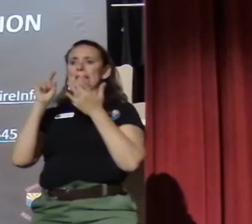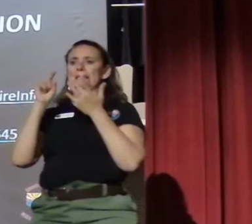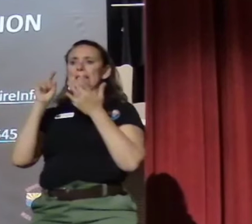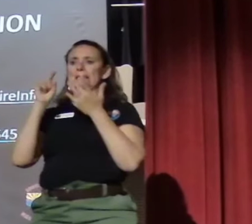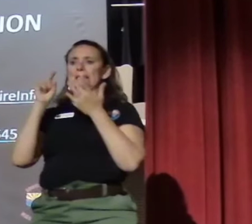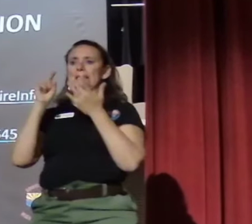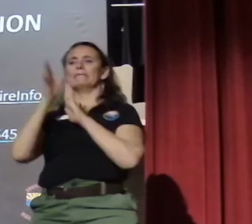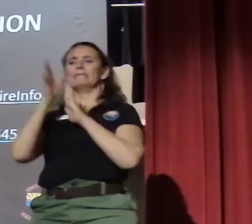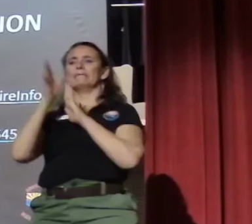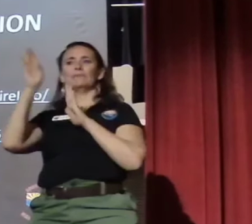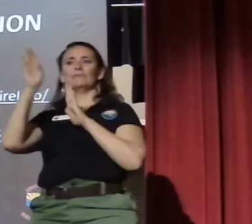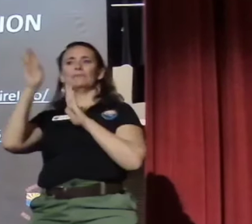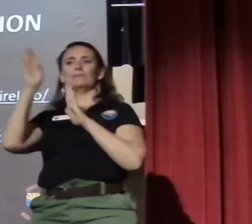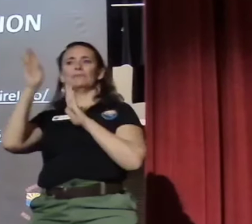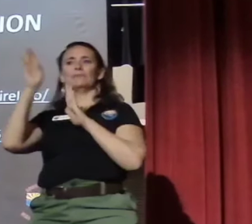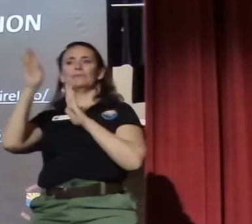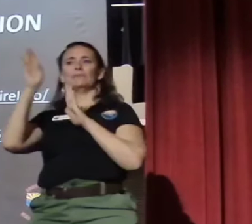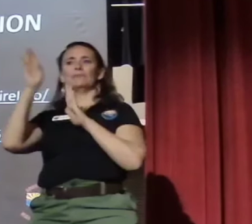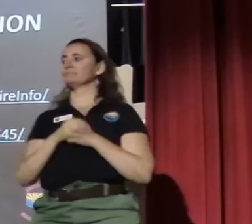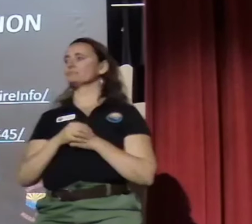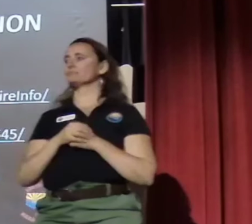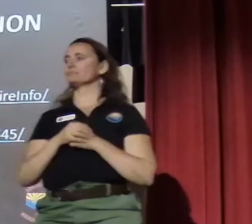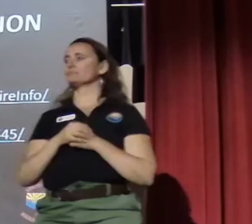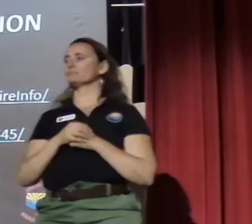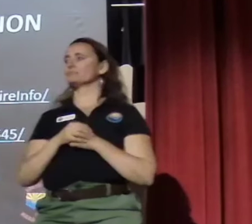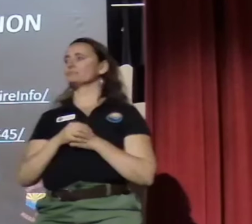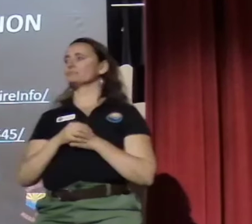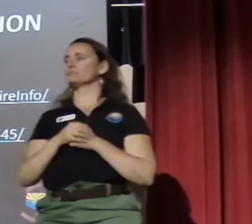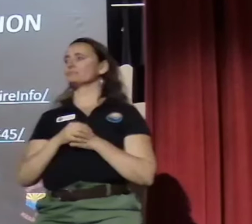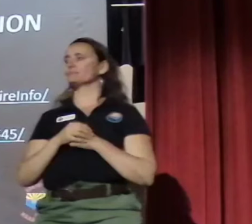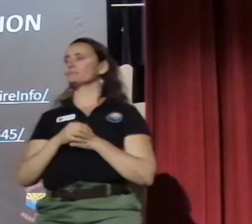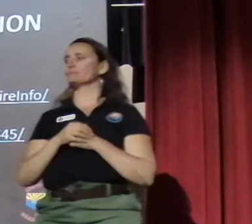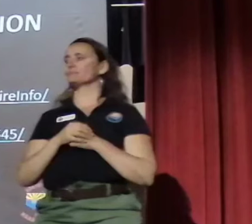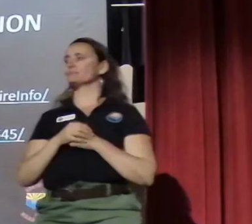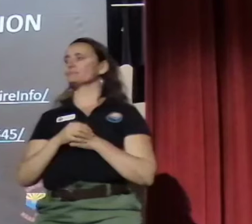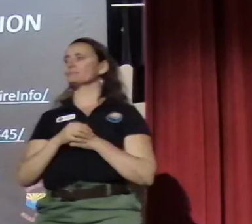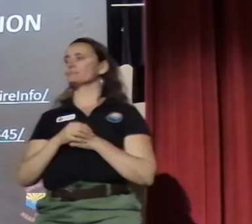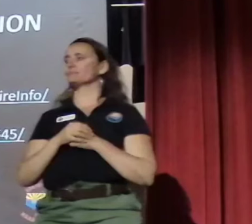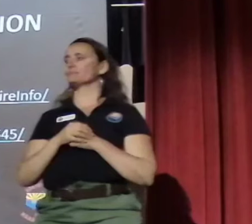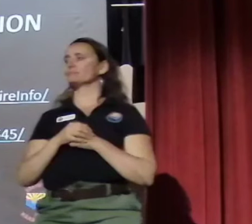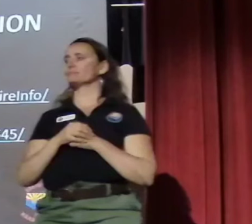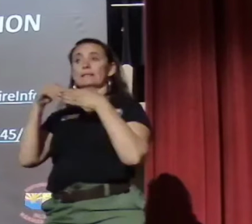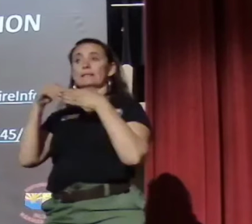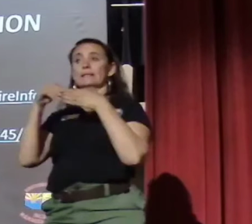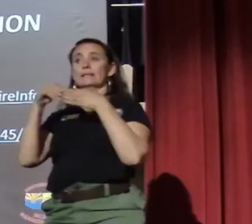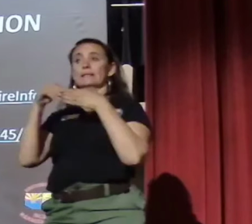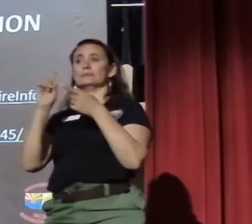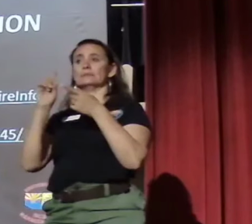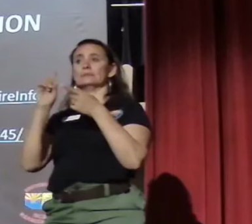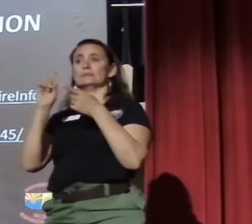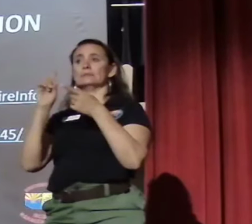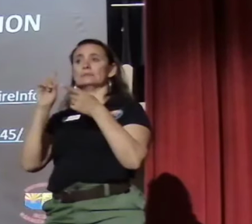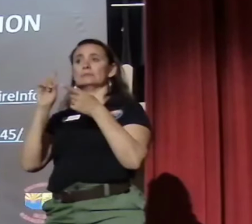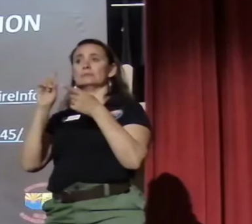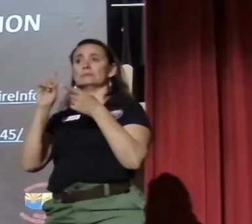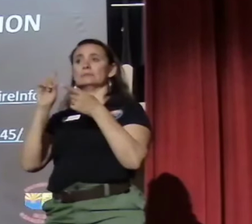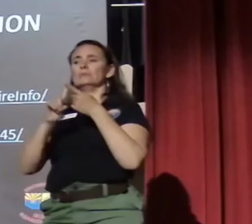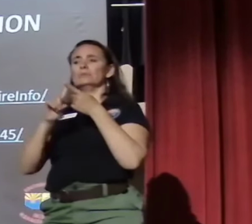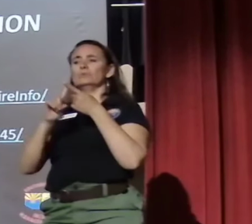they're talking about doing tonight is what leads us towards taking that threat off the